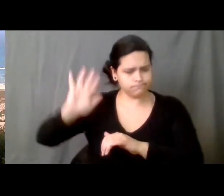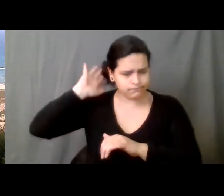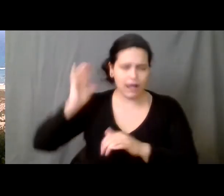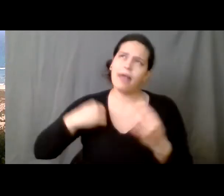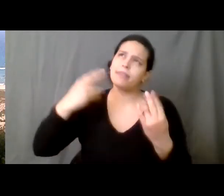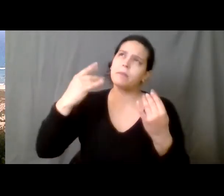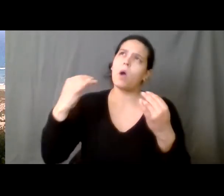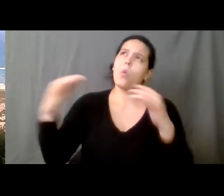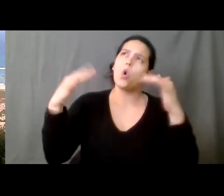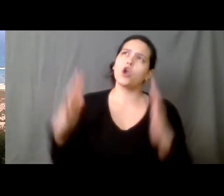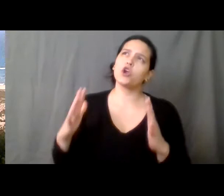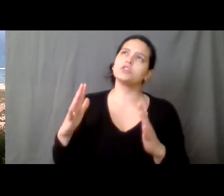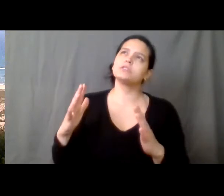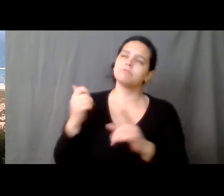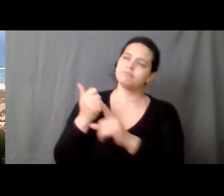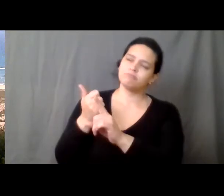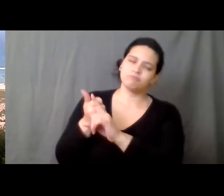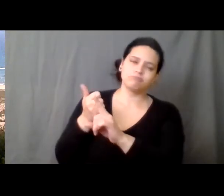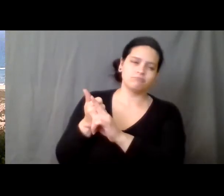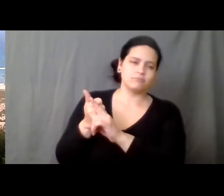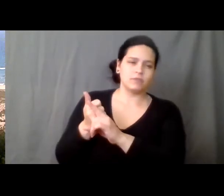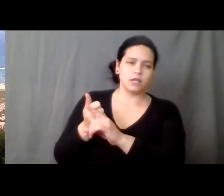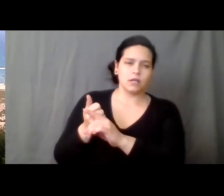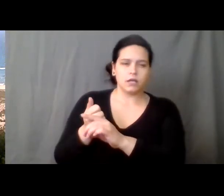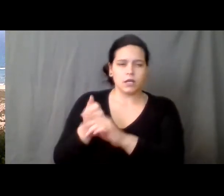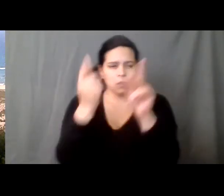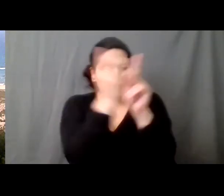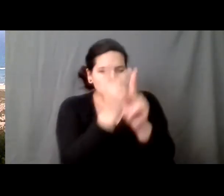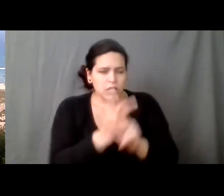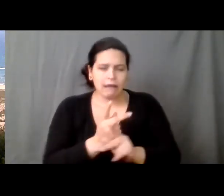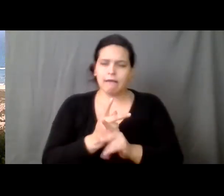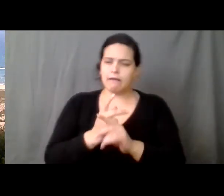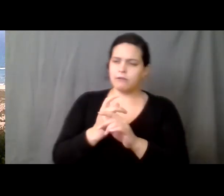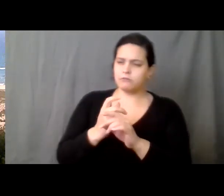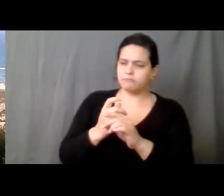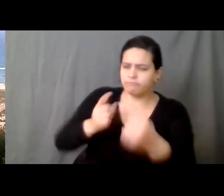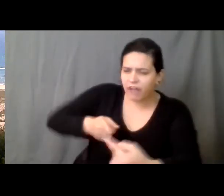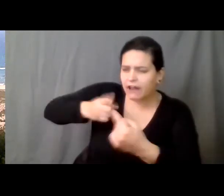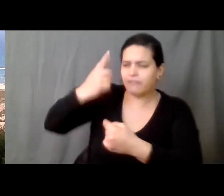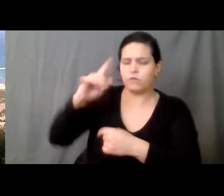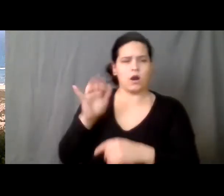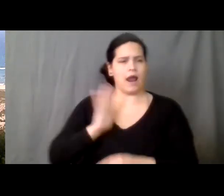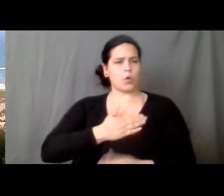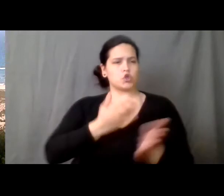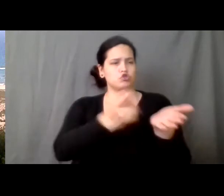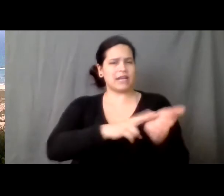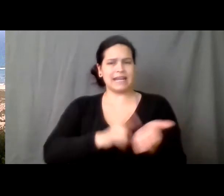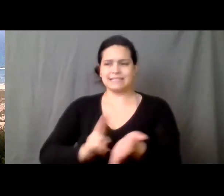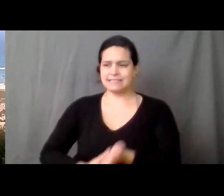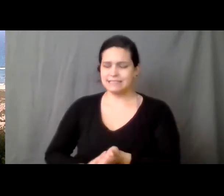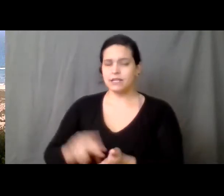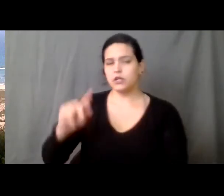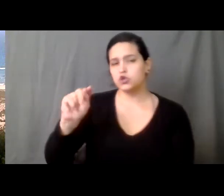were negotiating and fighting for those treaties. Some people would look at those, and I've heard people